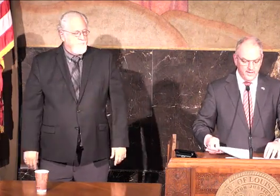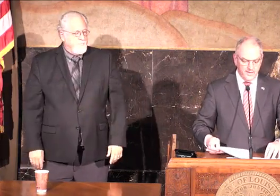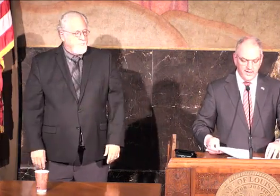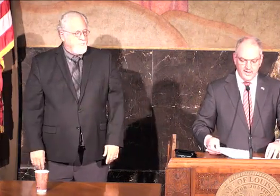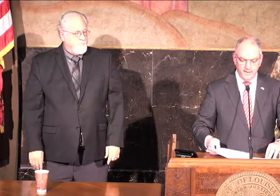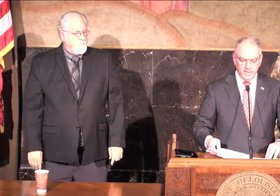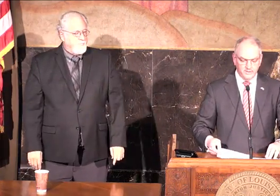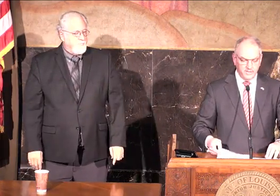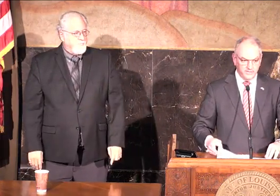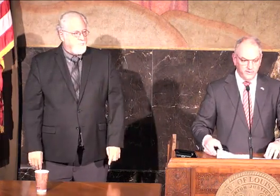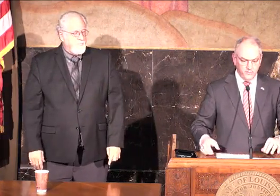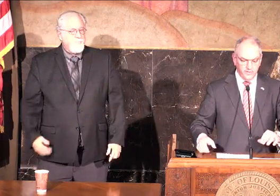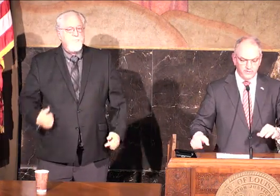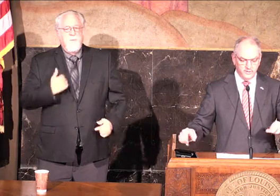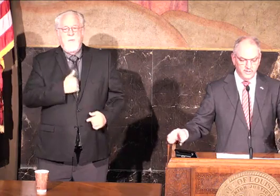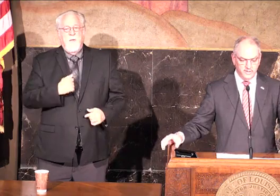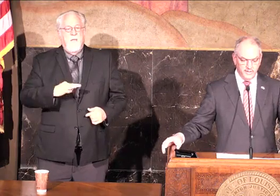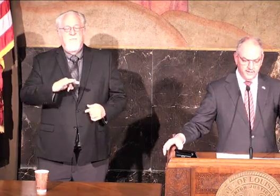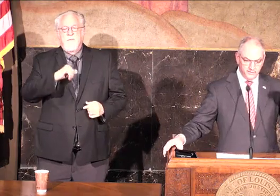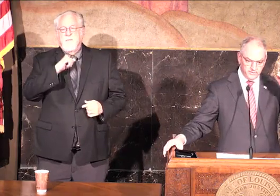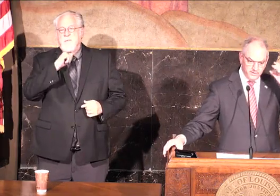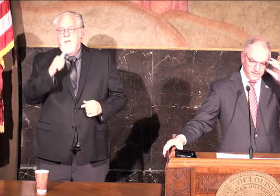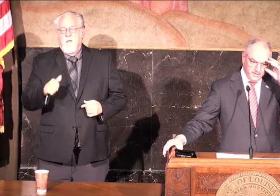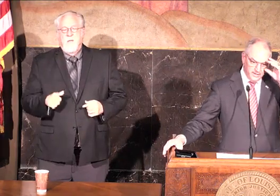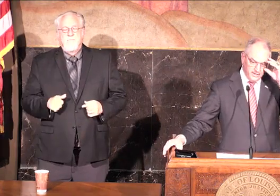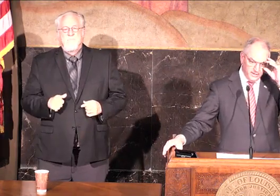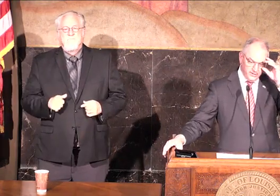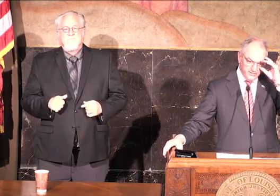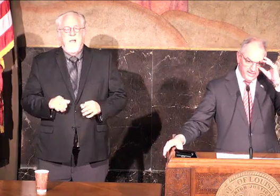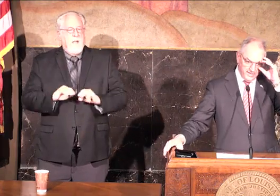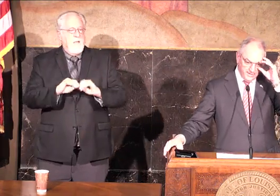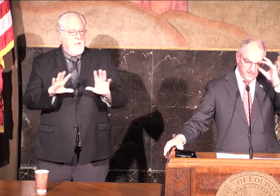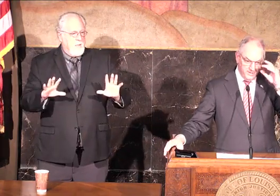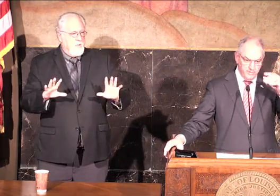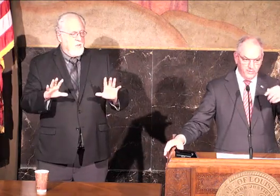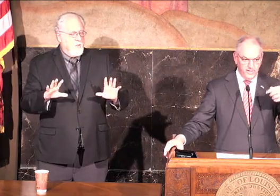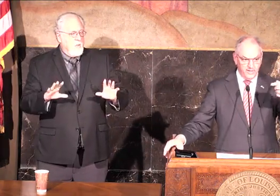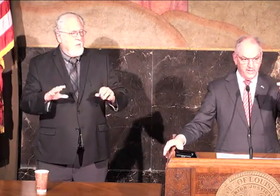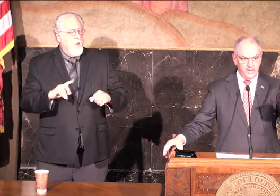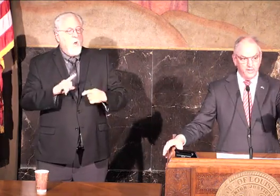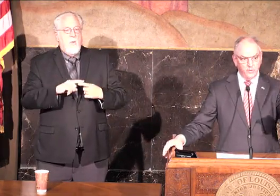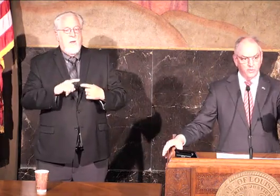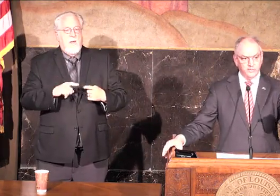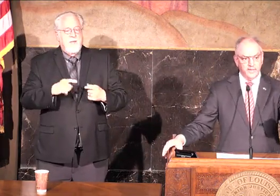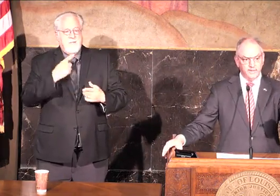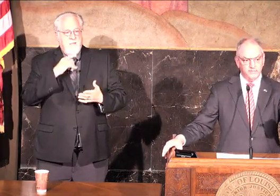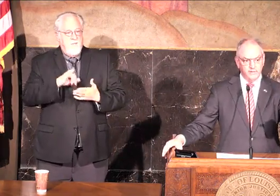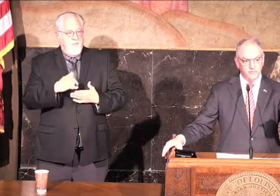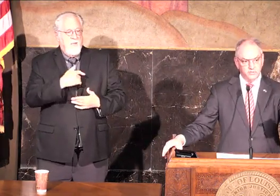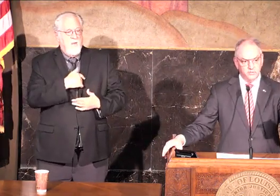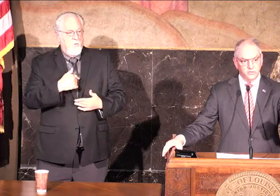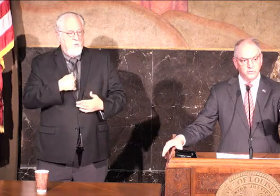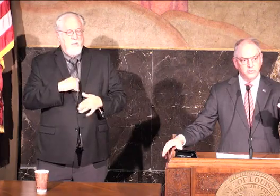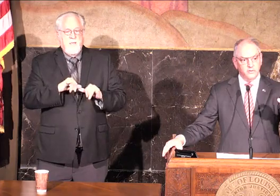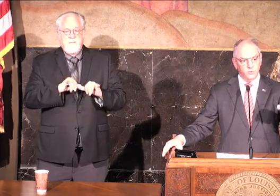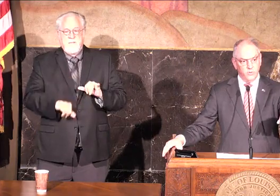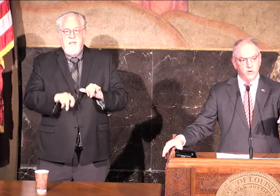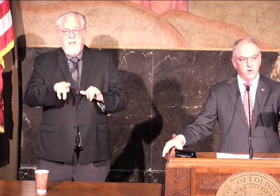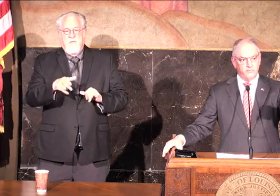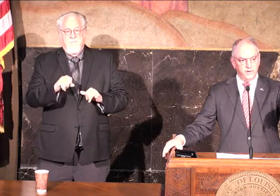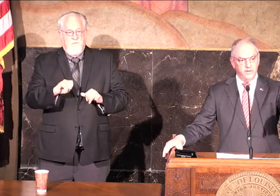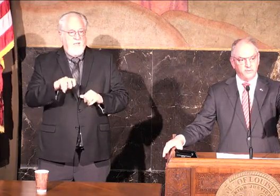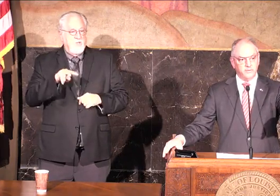I apologize if I wasn't as clear as I intended to be when I indicated that we would stay in phase 2